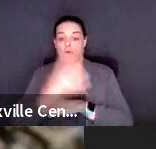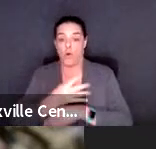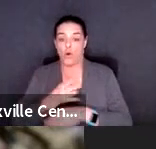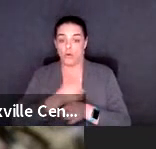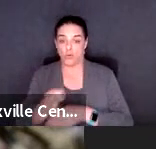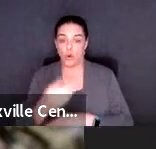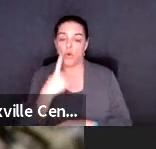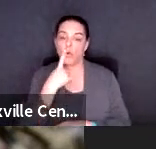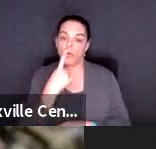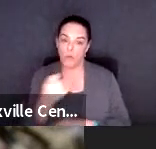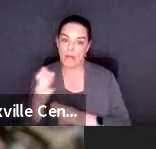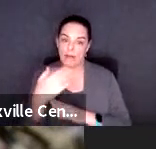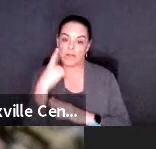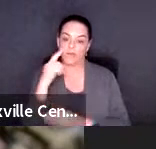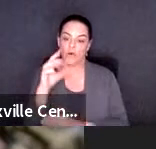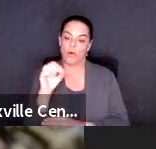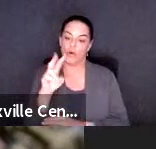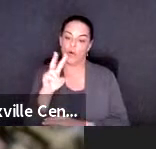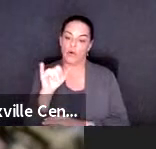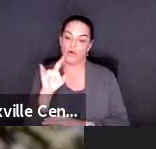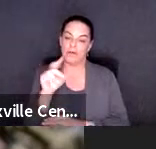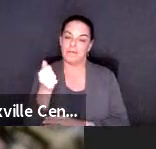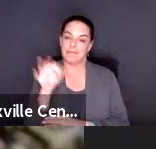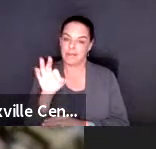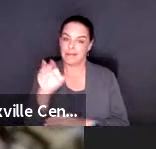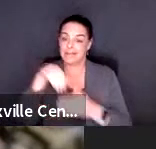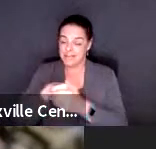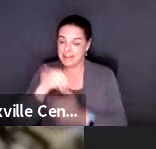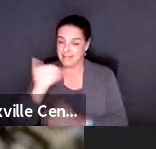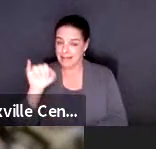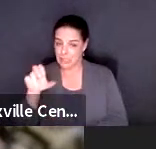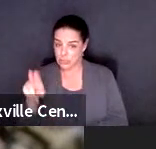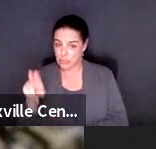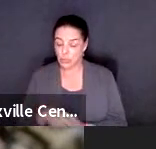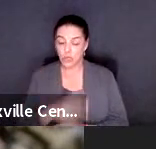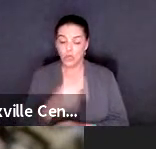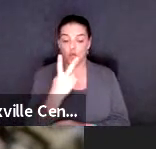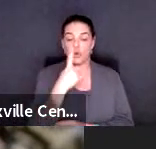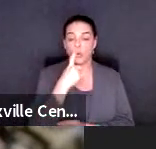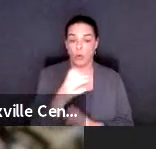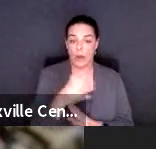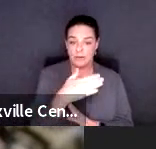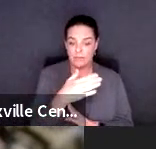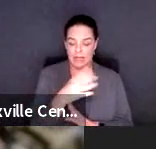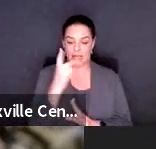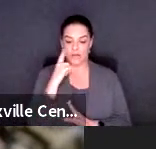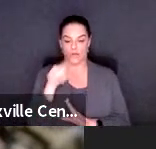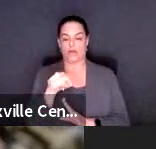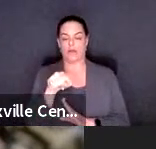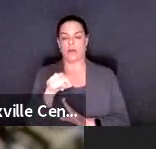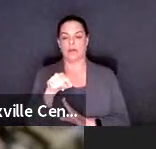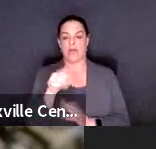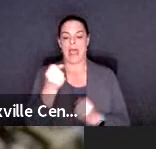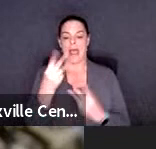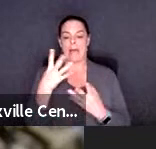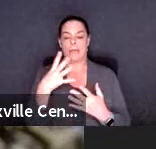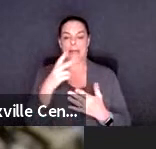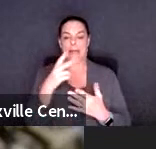flags for COVID-19 patients in the ICU. 2 red flags were detected for the number of COVID patients on